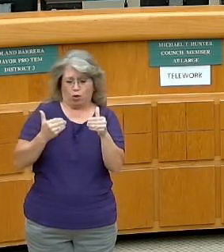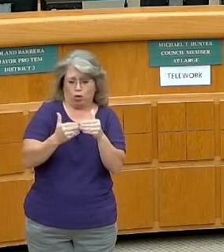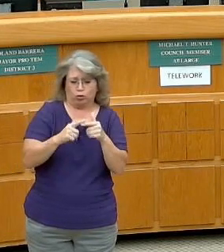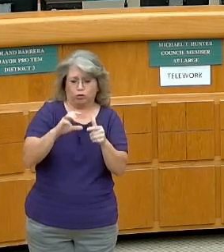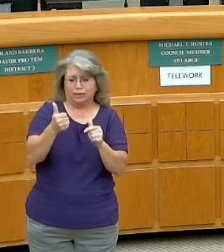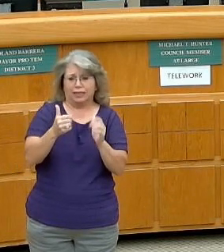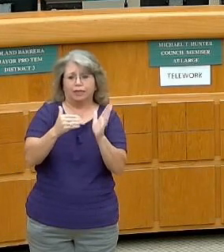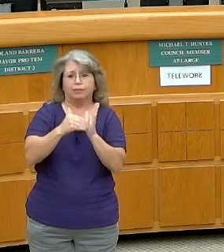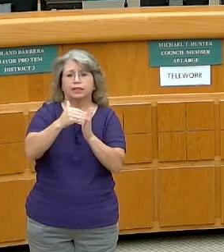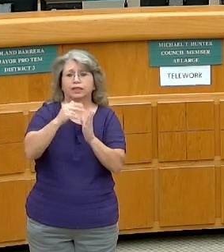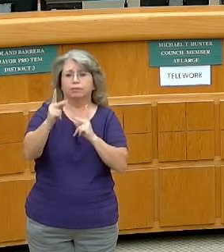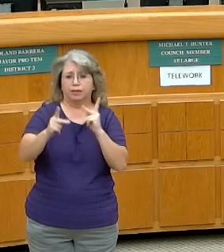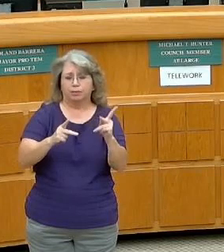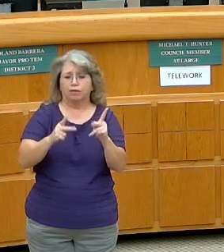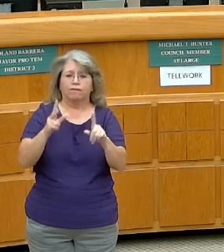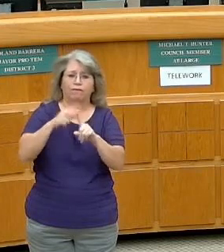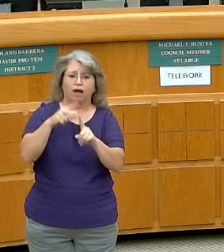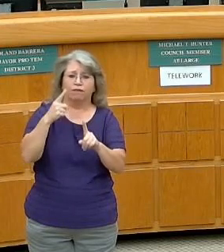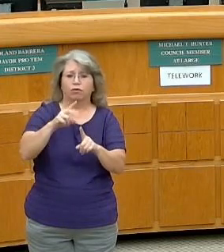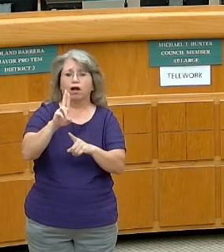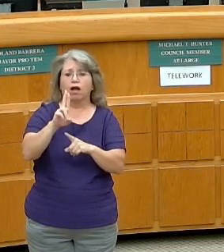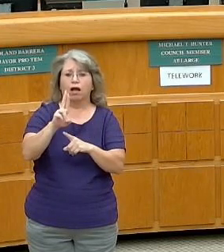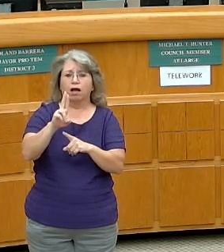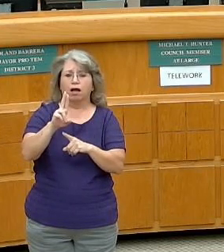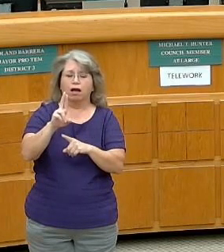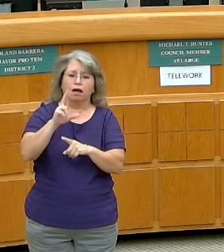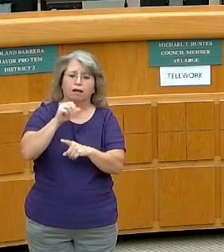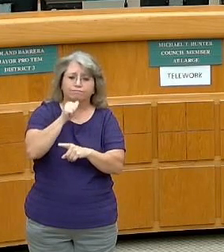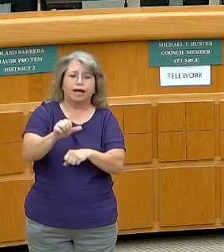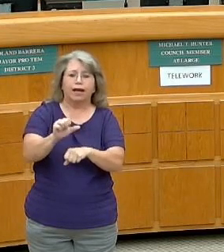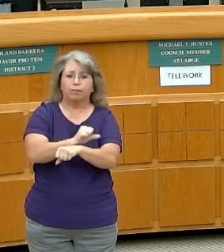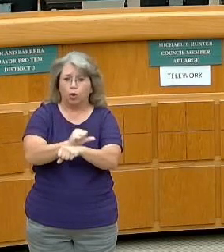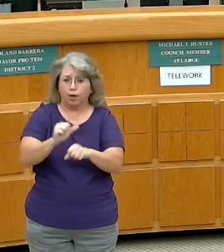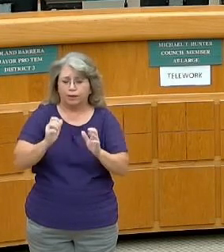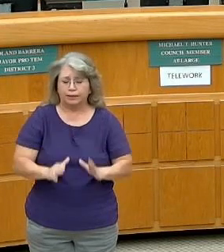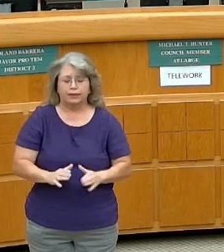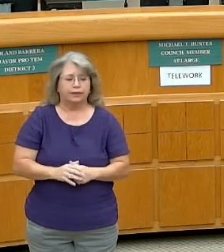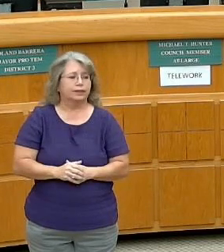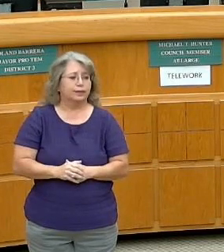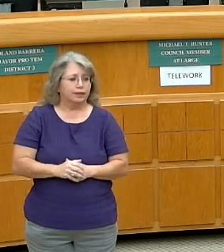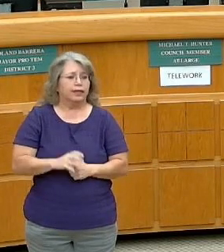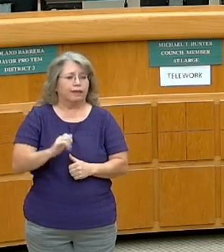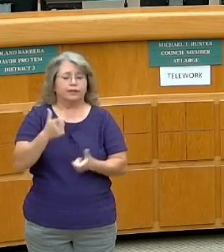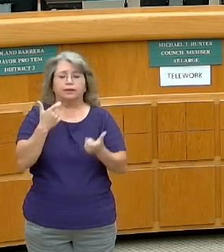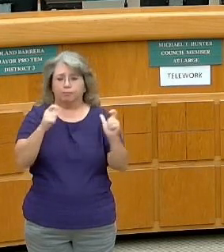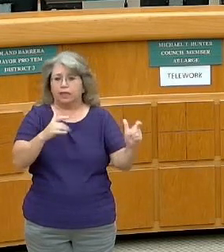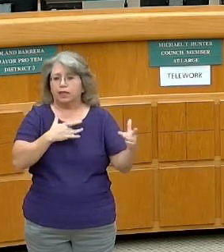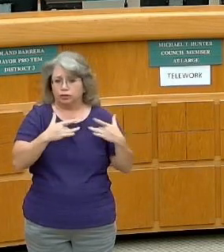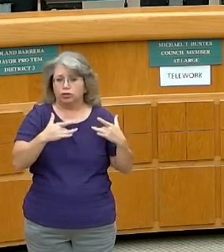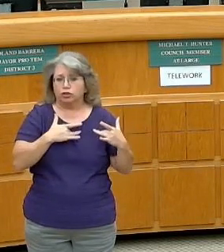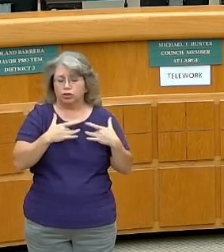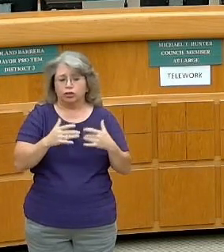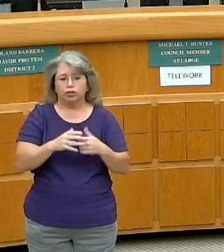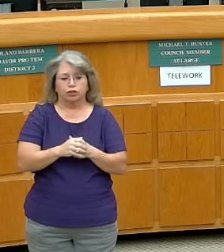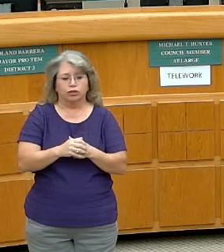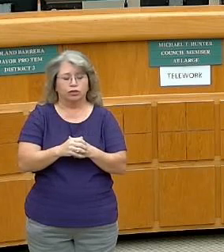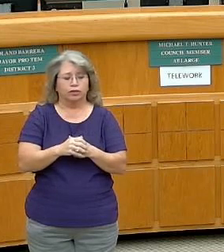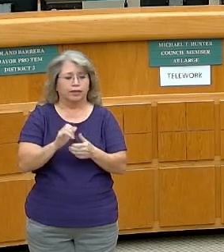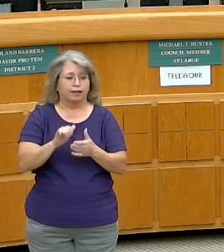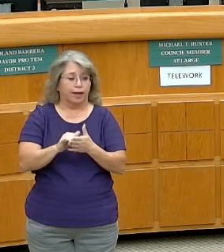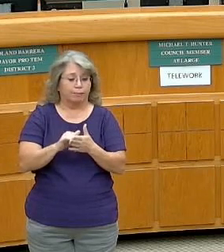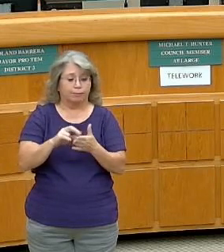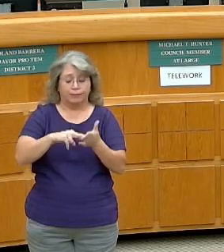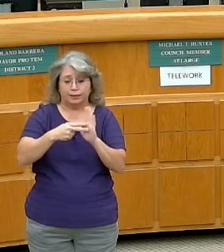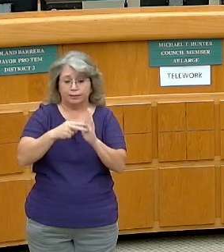economic side of things is a concern as well. That's future cures. That's you know, people being able to provide for